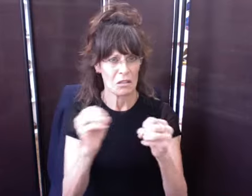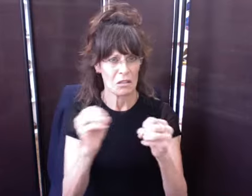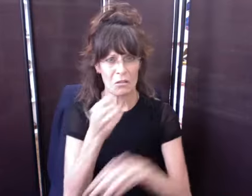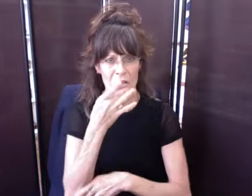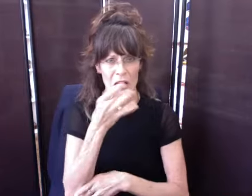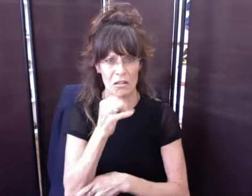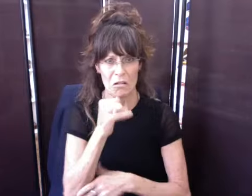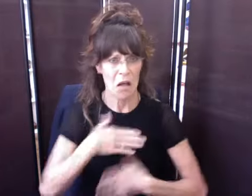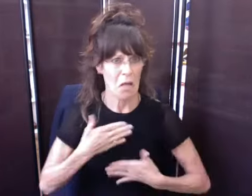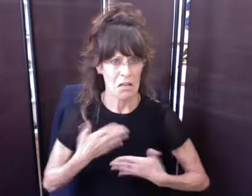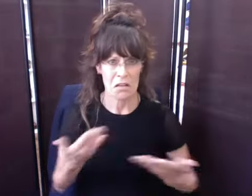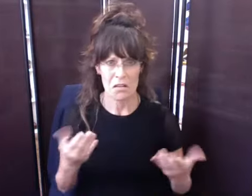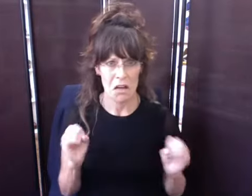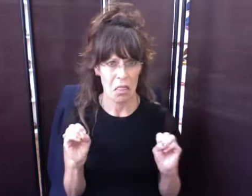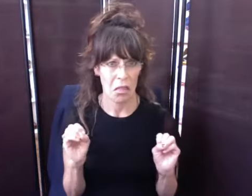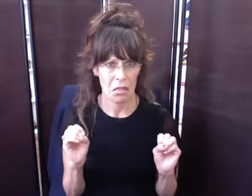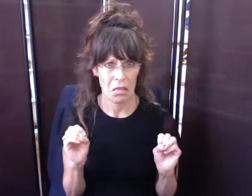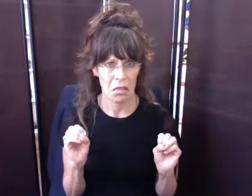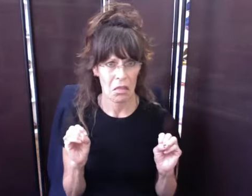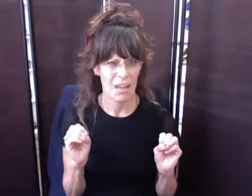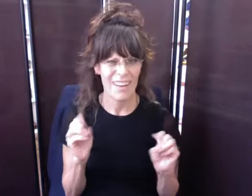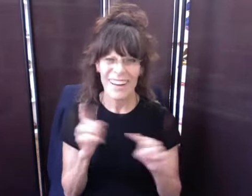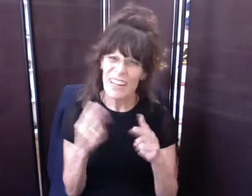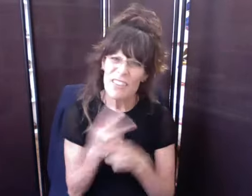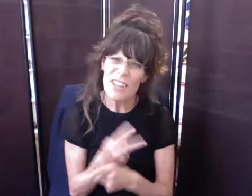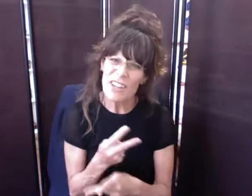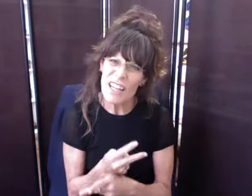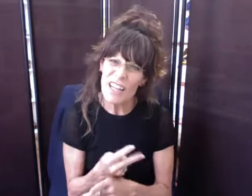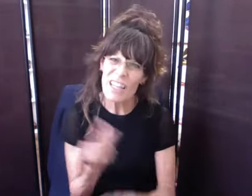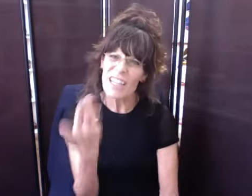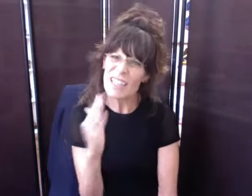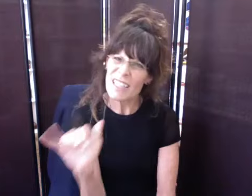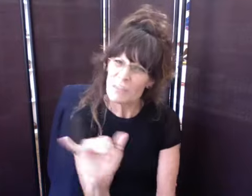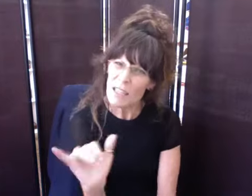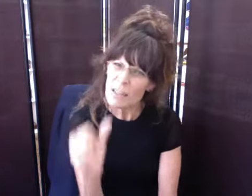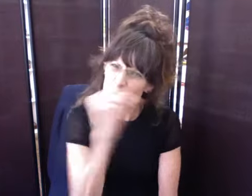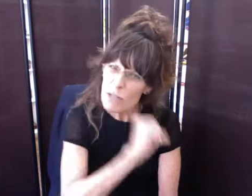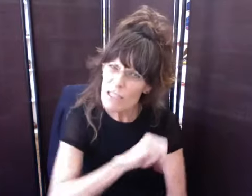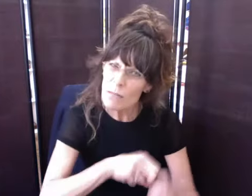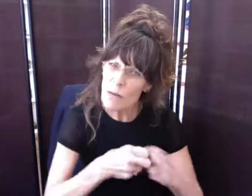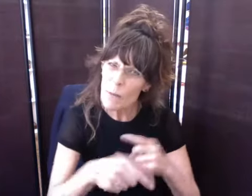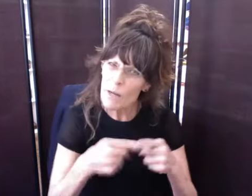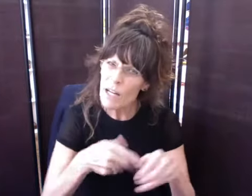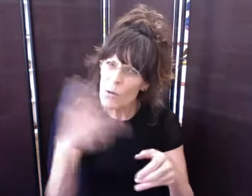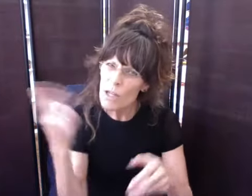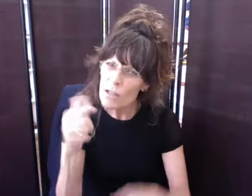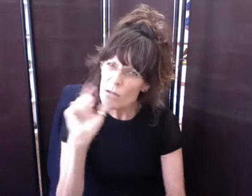know. And I can't figure that out because it seems like drinking is the problem. And so when I quit drinking, the problem should sort of go